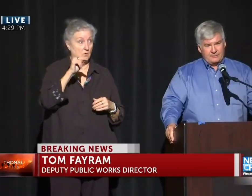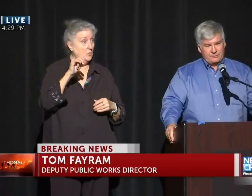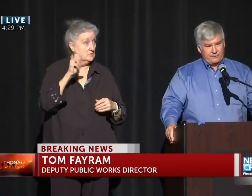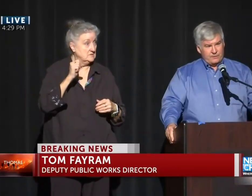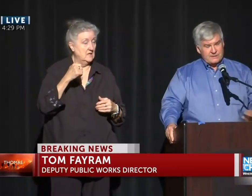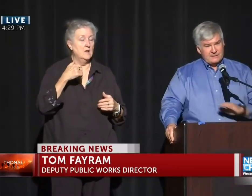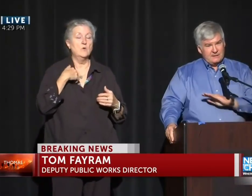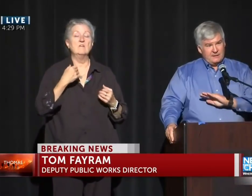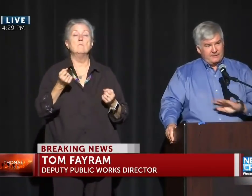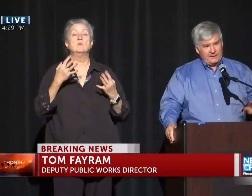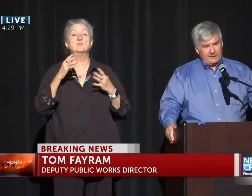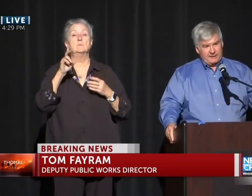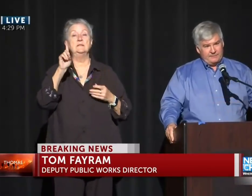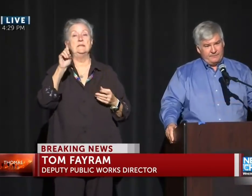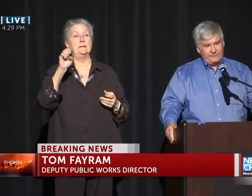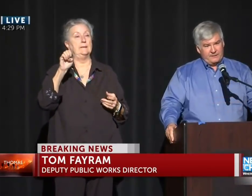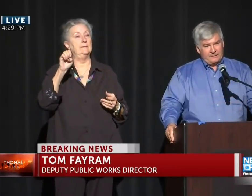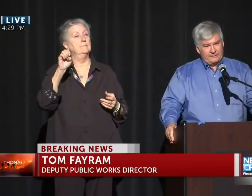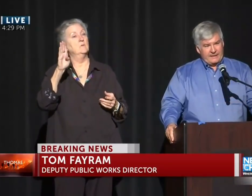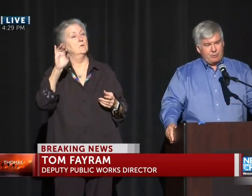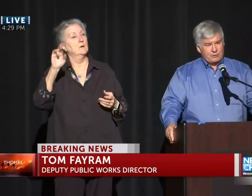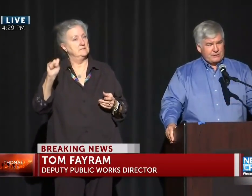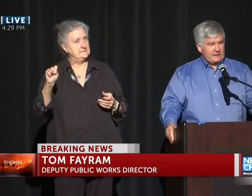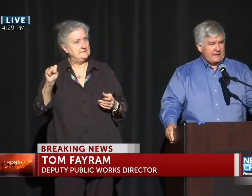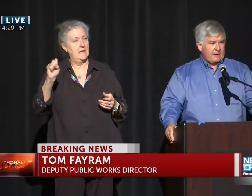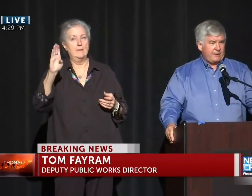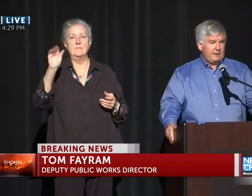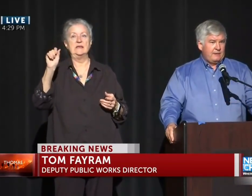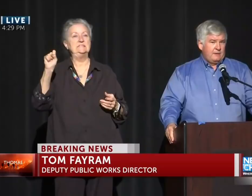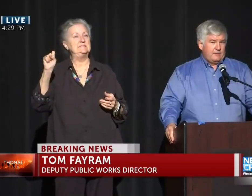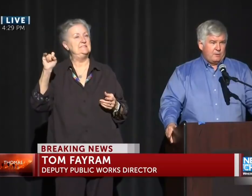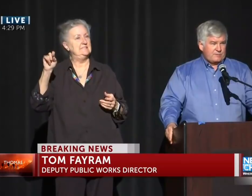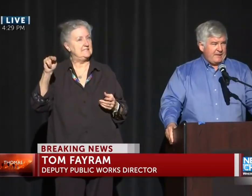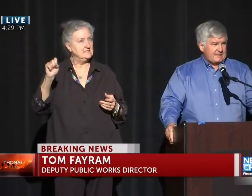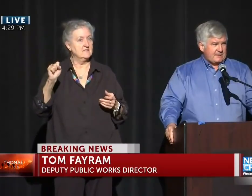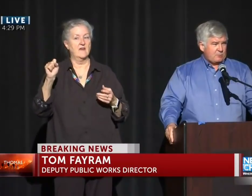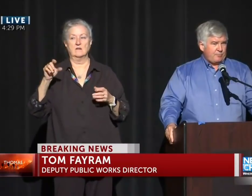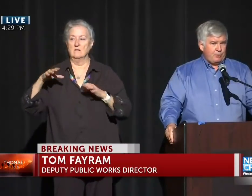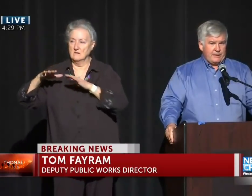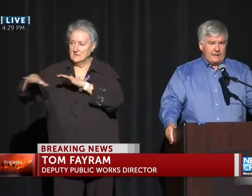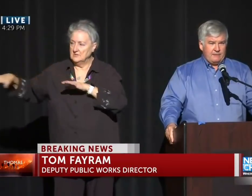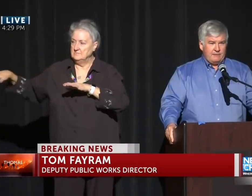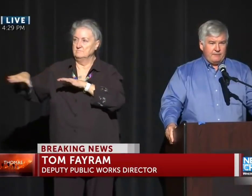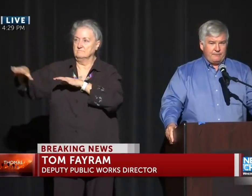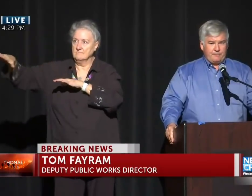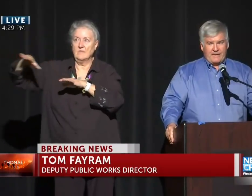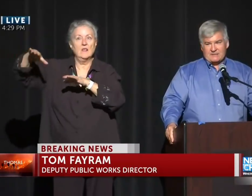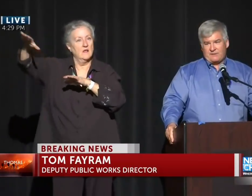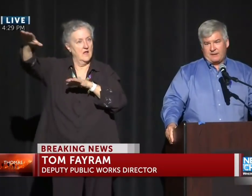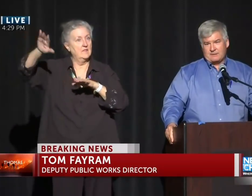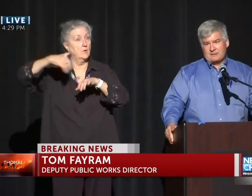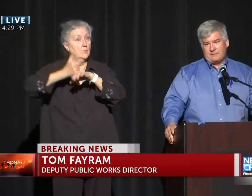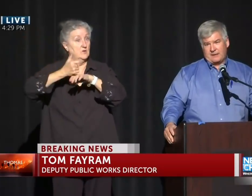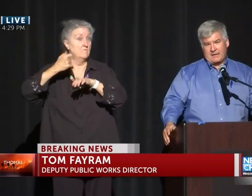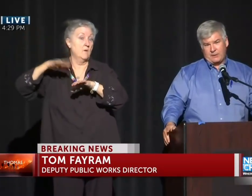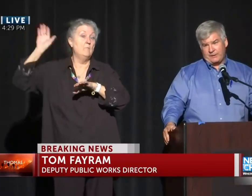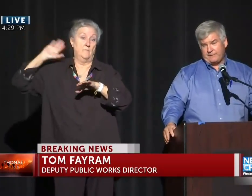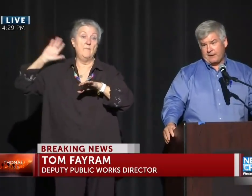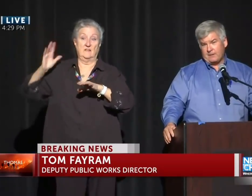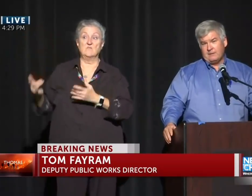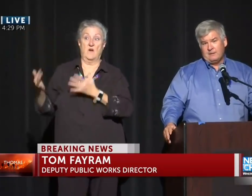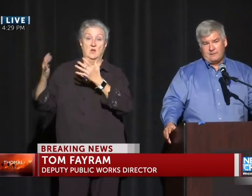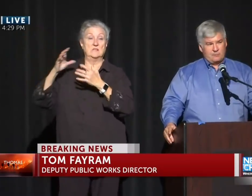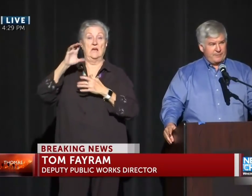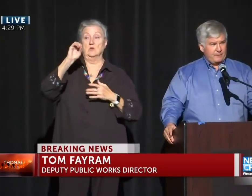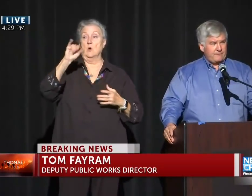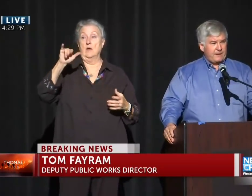basins that traverse that portion of the county. Those basins were put in from past fires, the